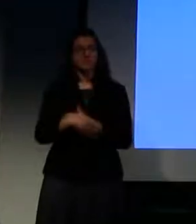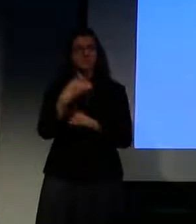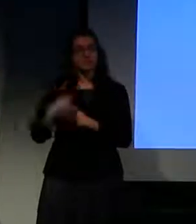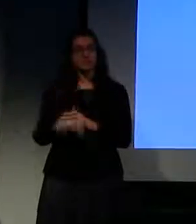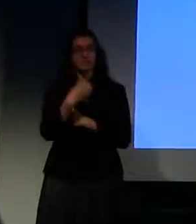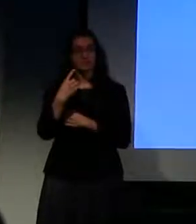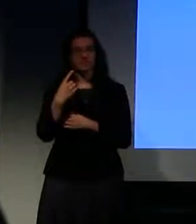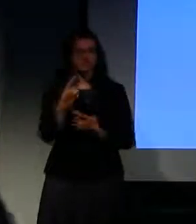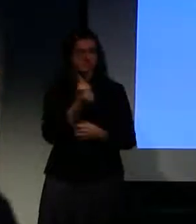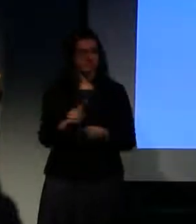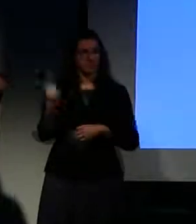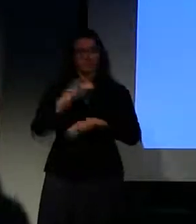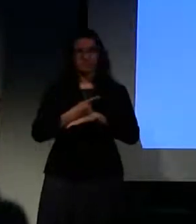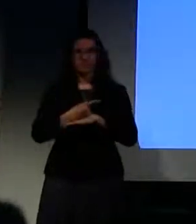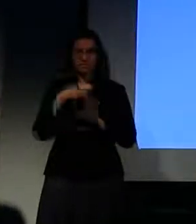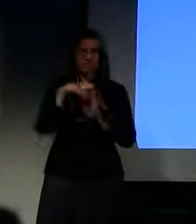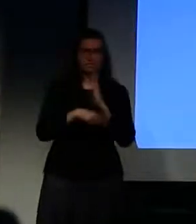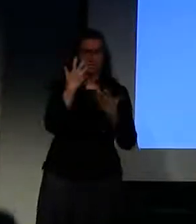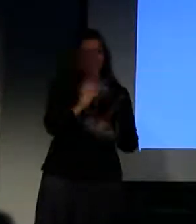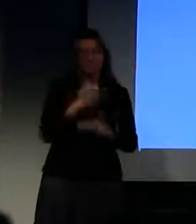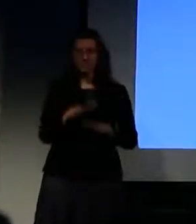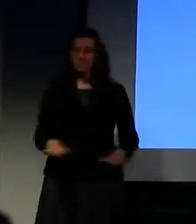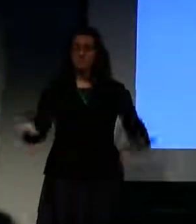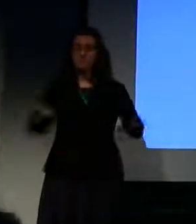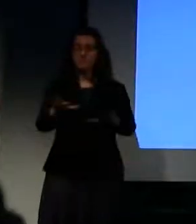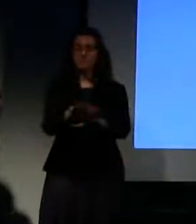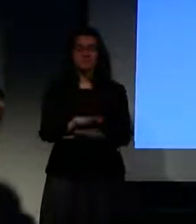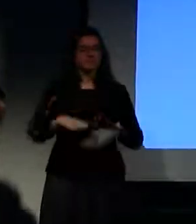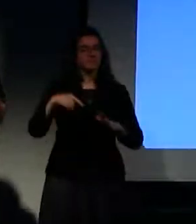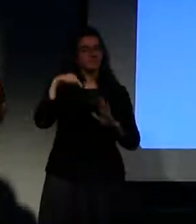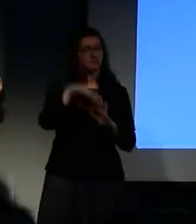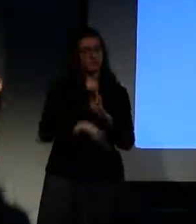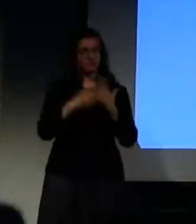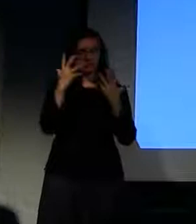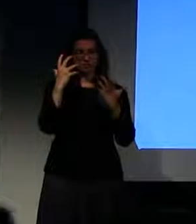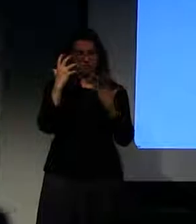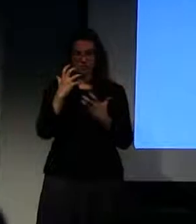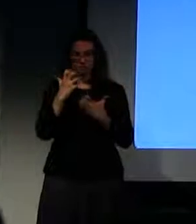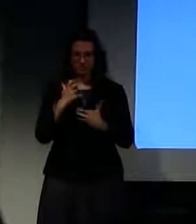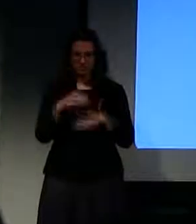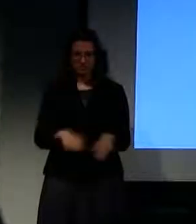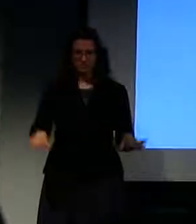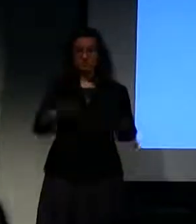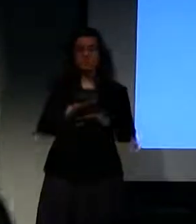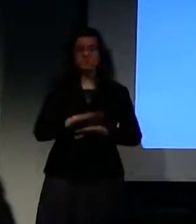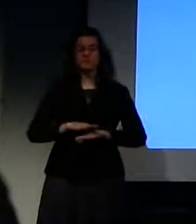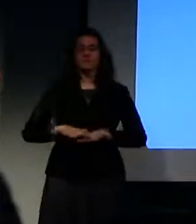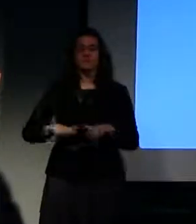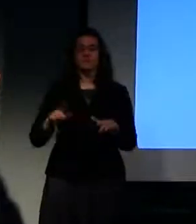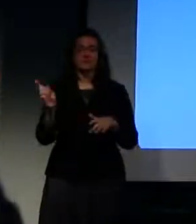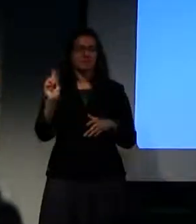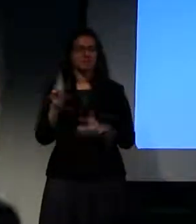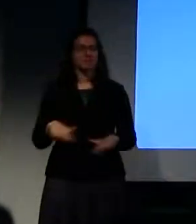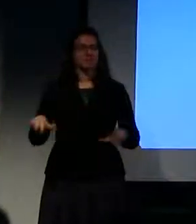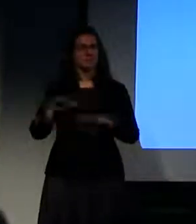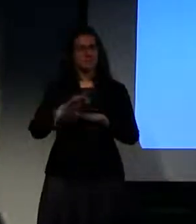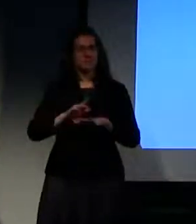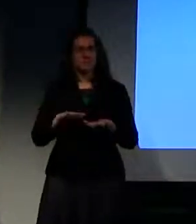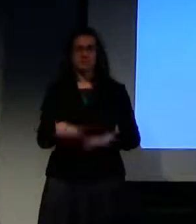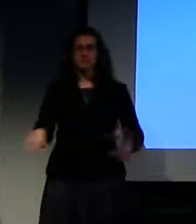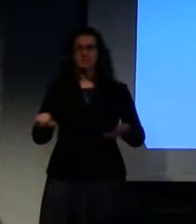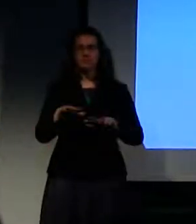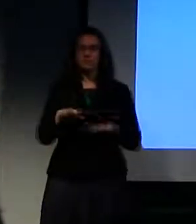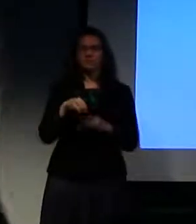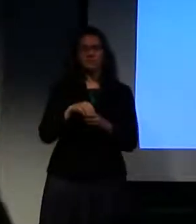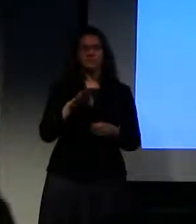today, right? Any deep, dark pool, deep, darker pool. Where's space? Where? Space